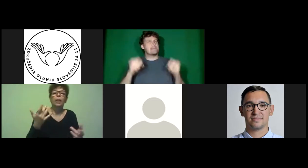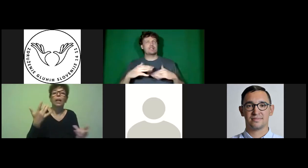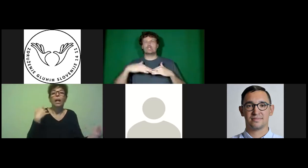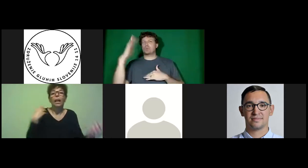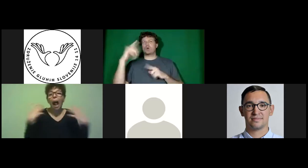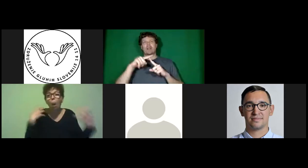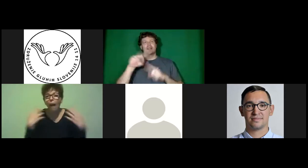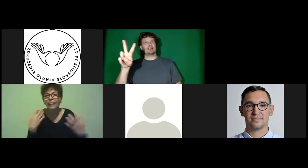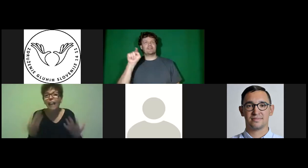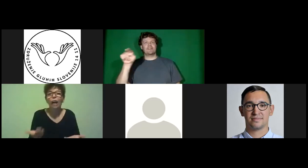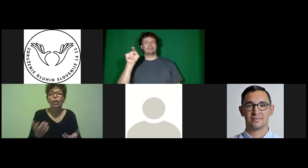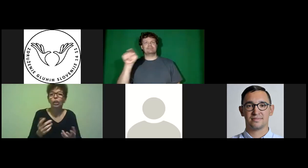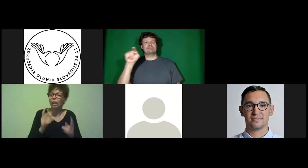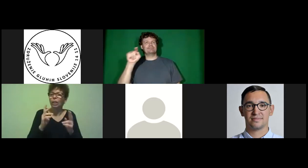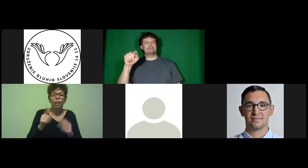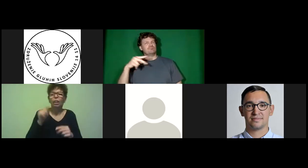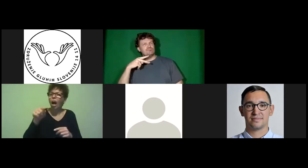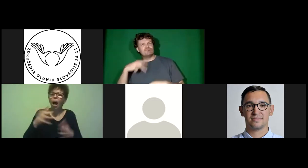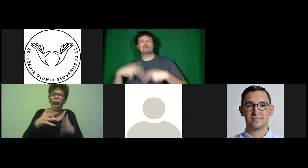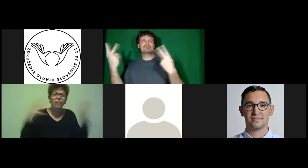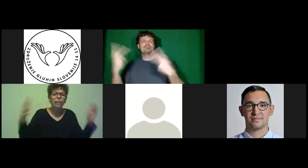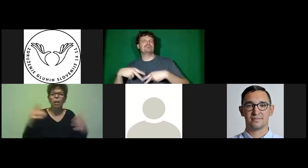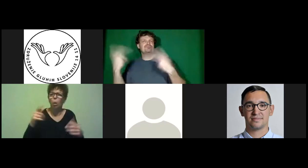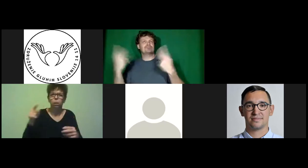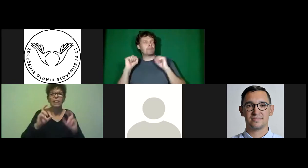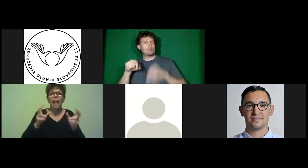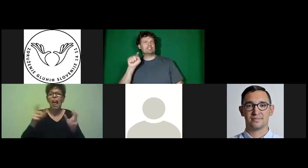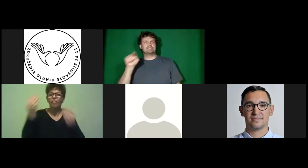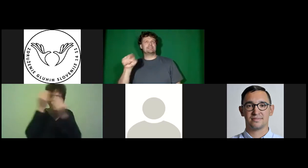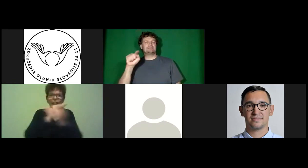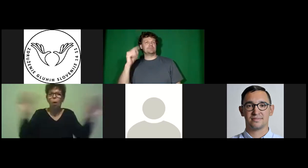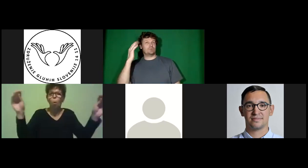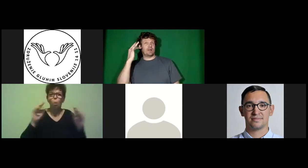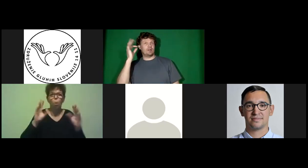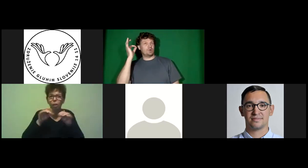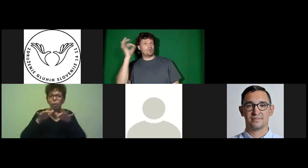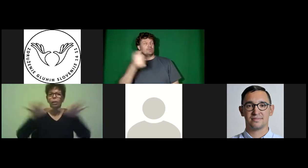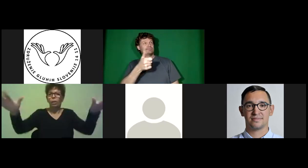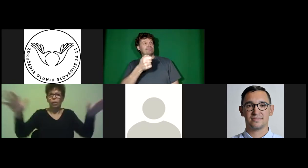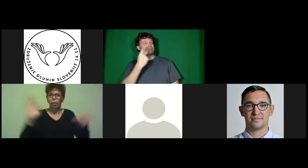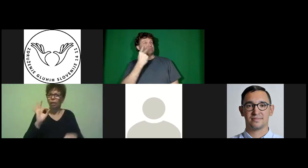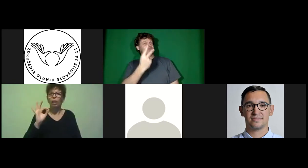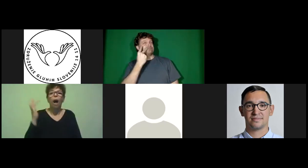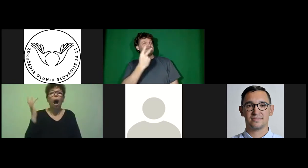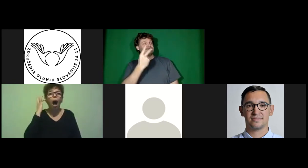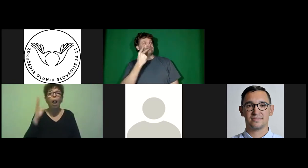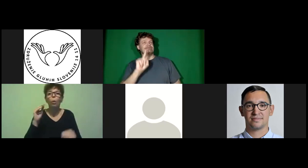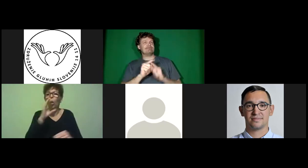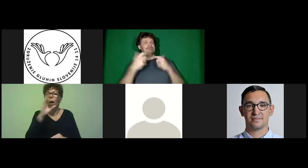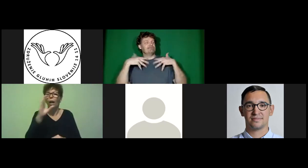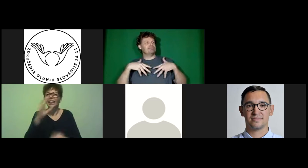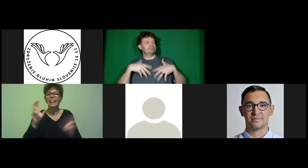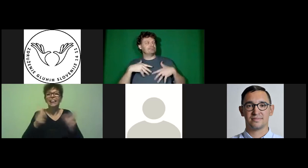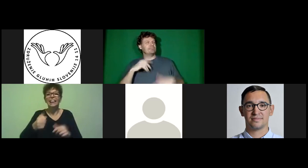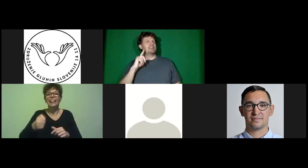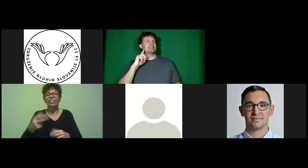So deaf people can be involved in anything, but we need to make sure we get more publicity and get on television